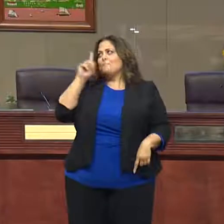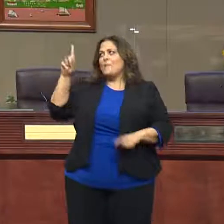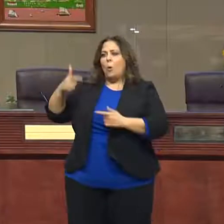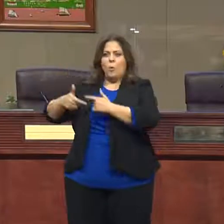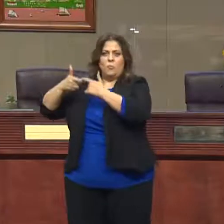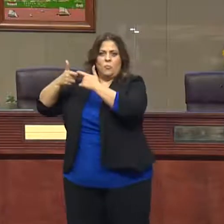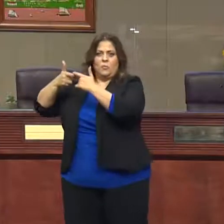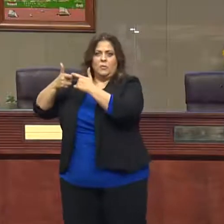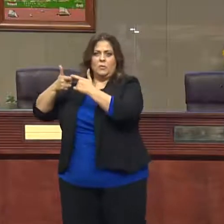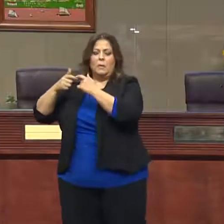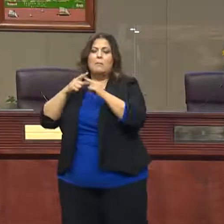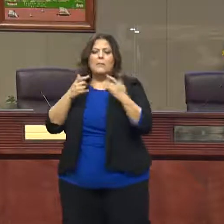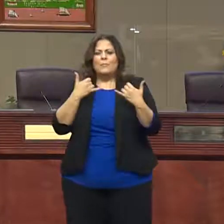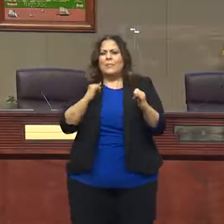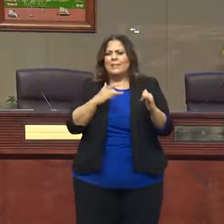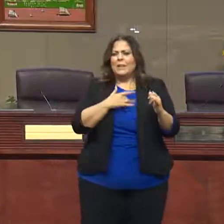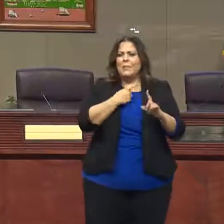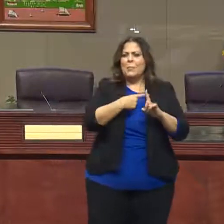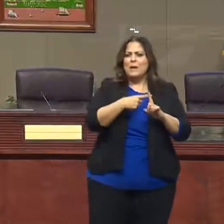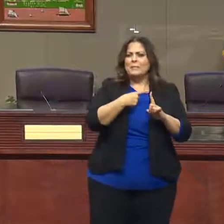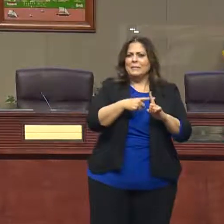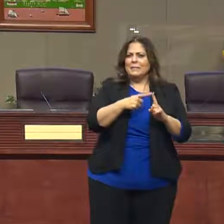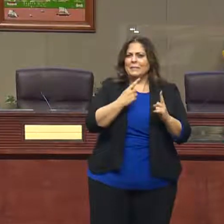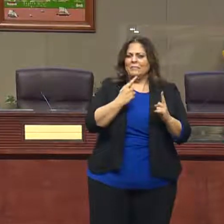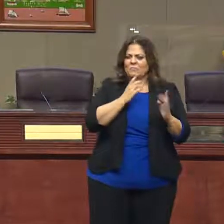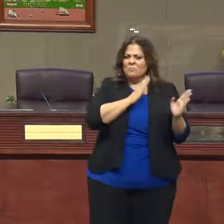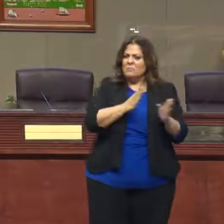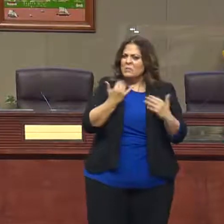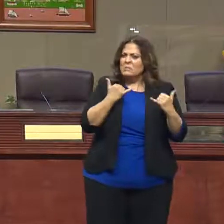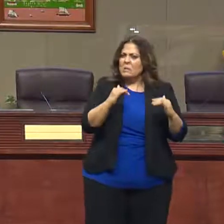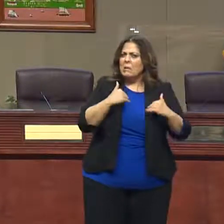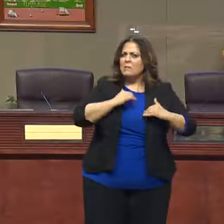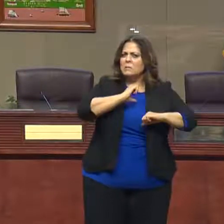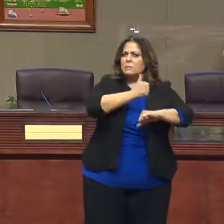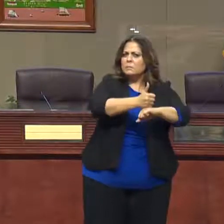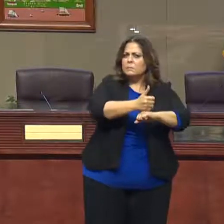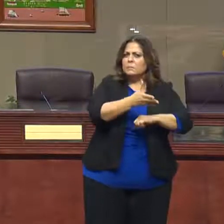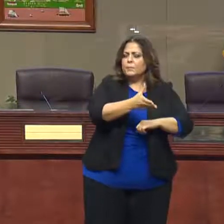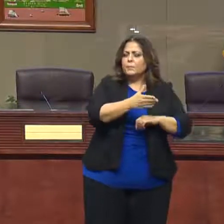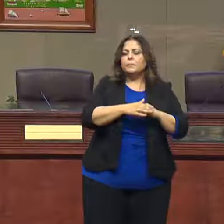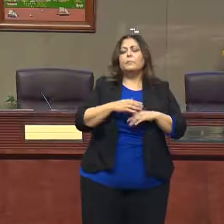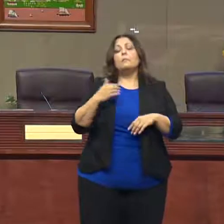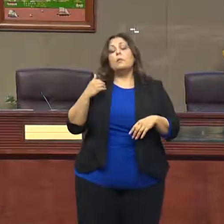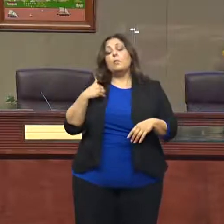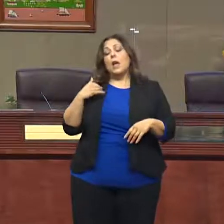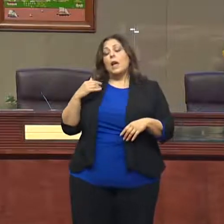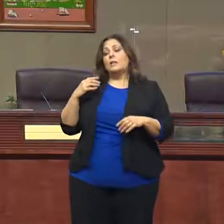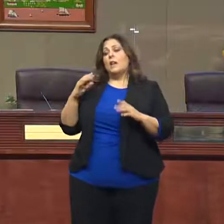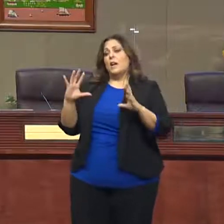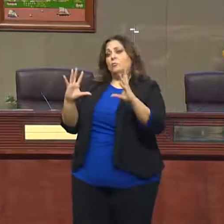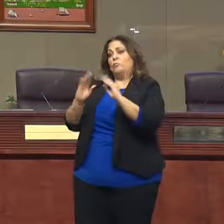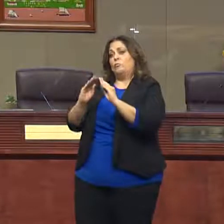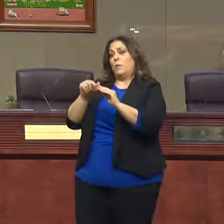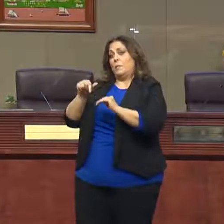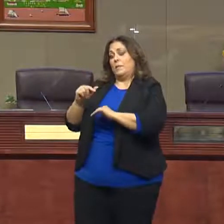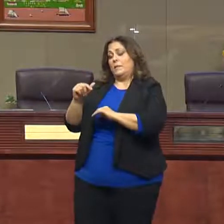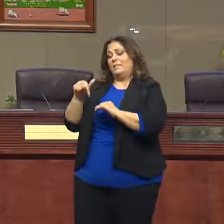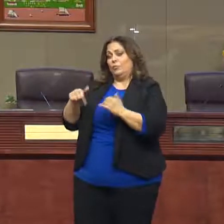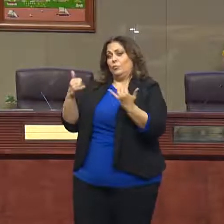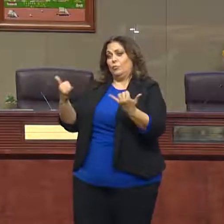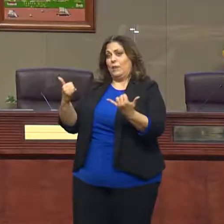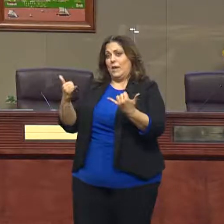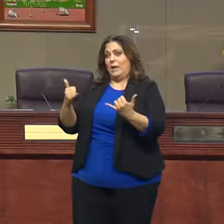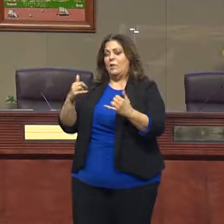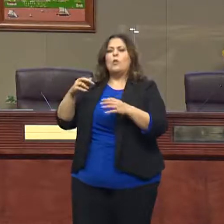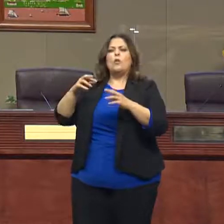optimistic. Again, on the regional joint call we had earlier today, we had physicians from our